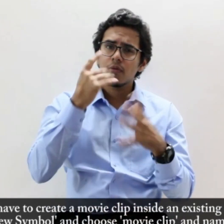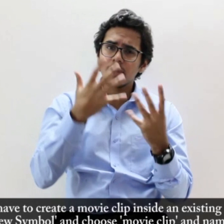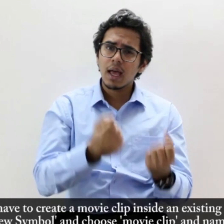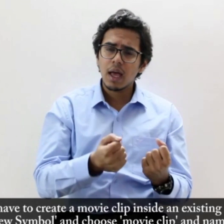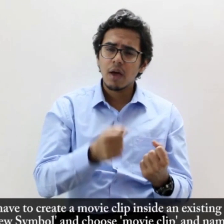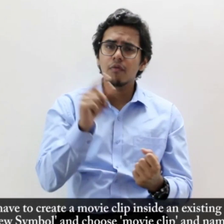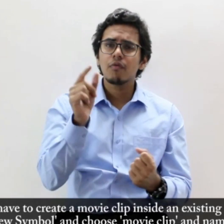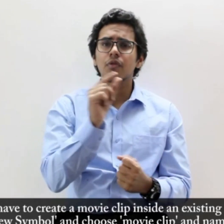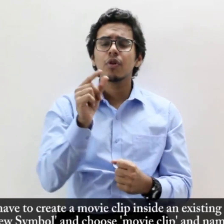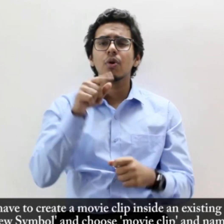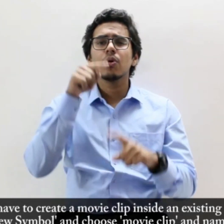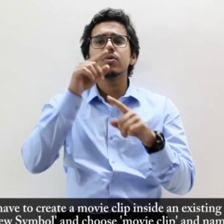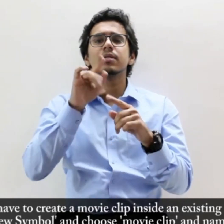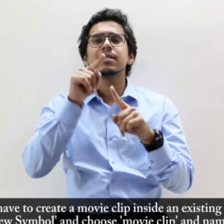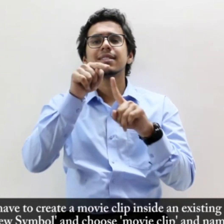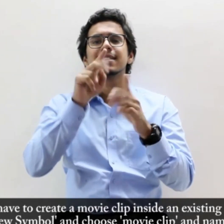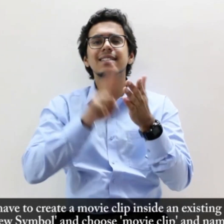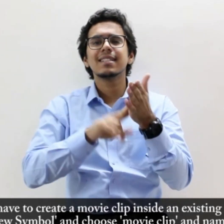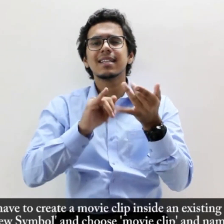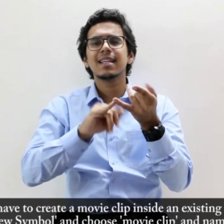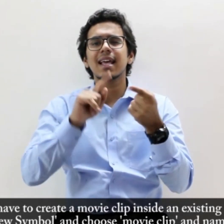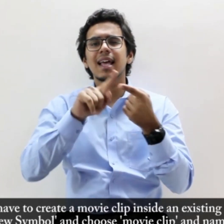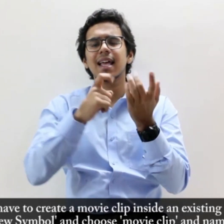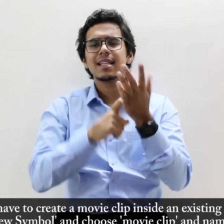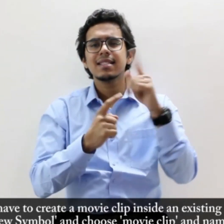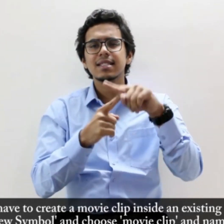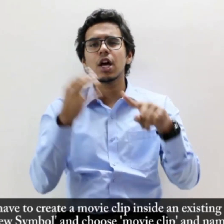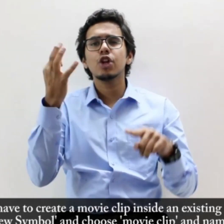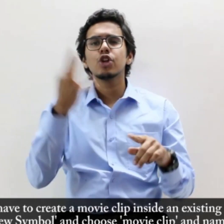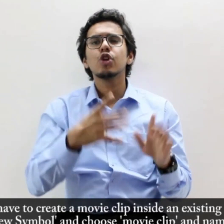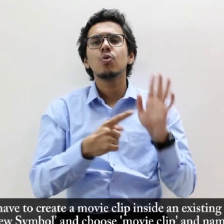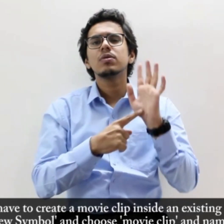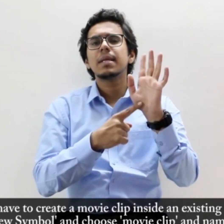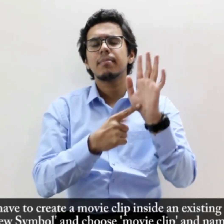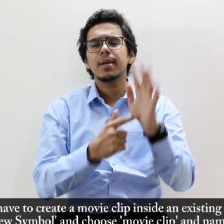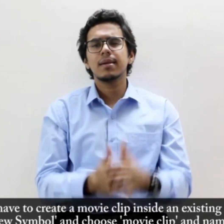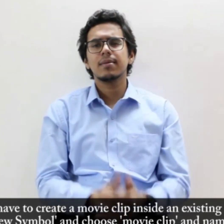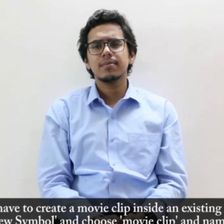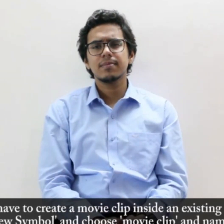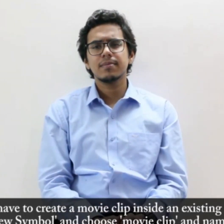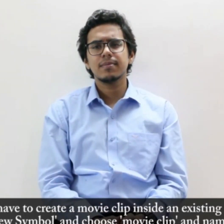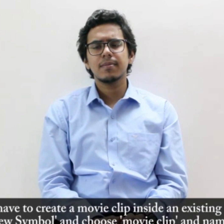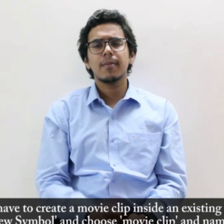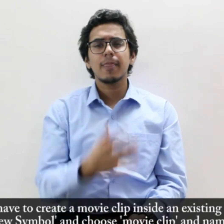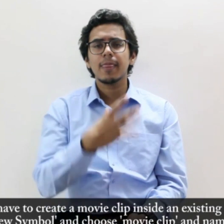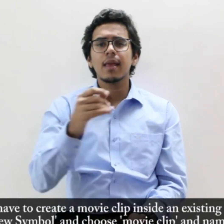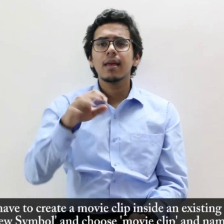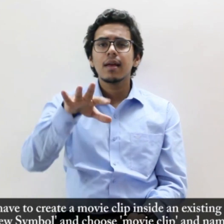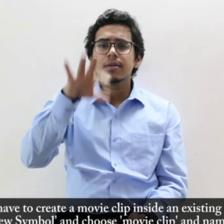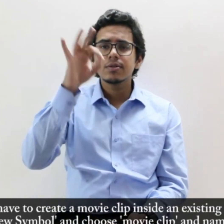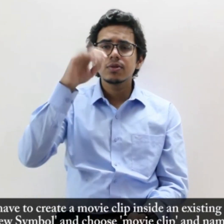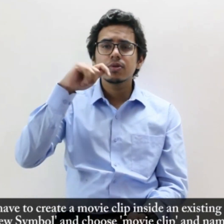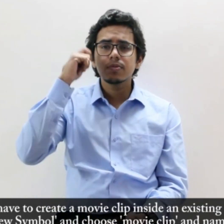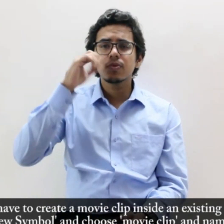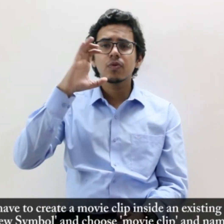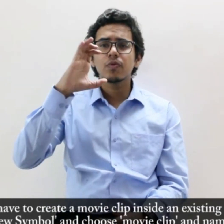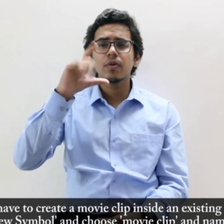Test Movie. If you have to create a movie clip inside an existing movie,